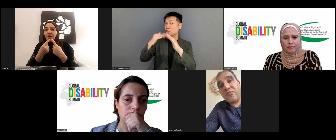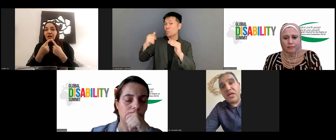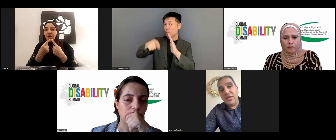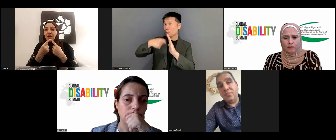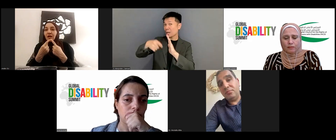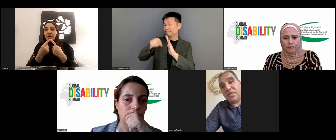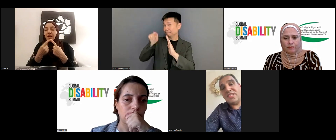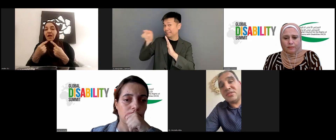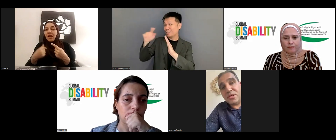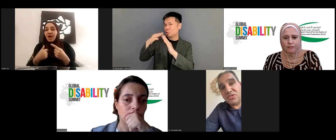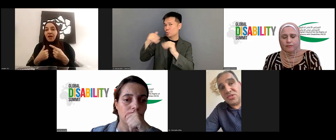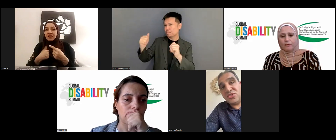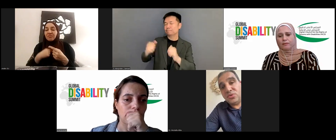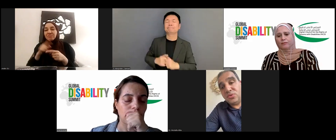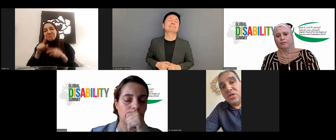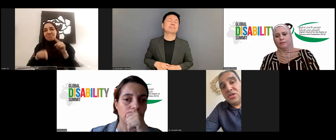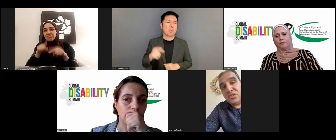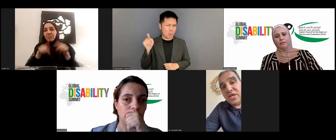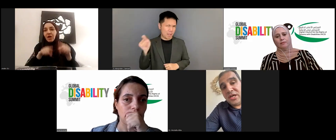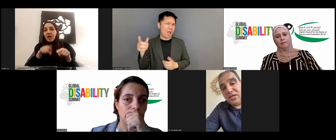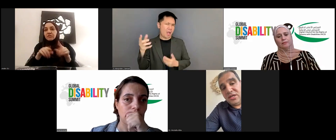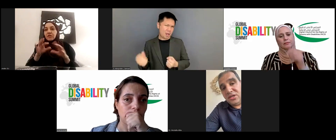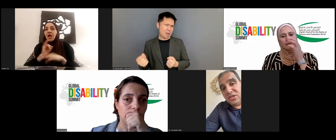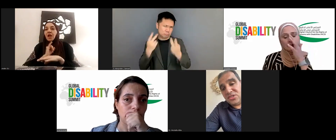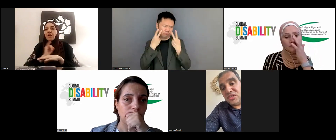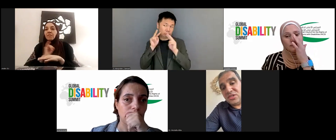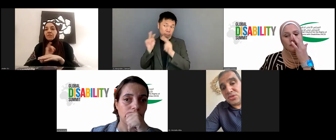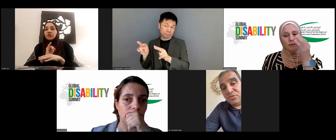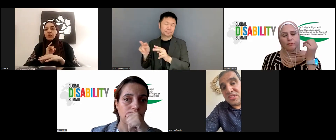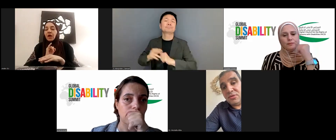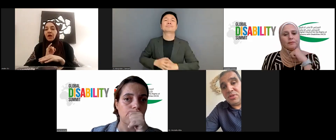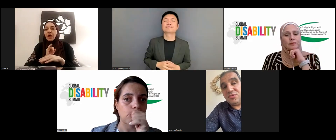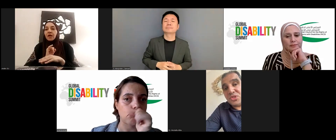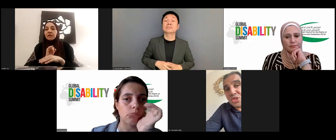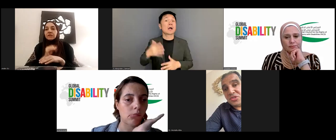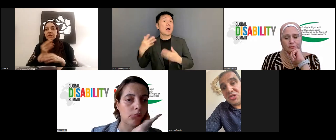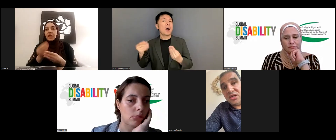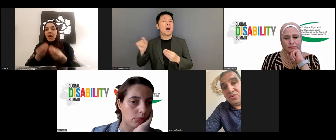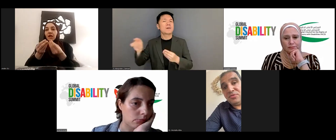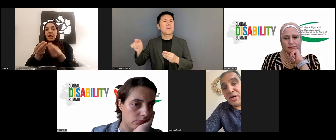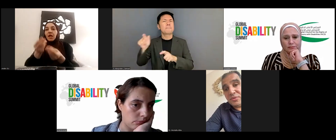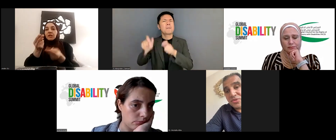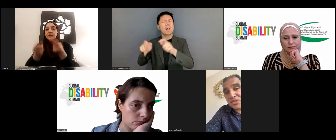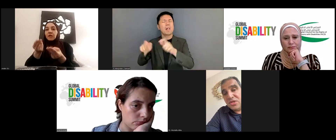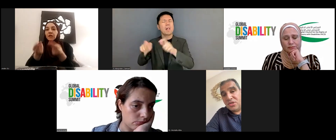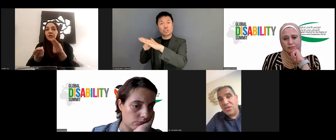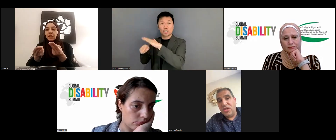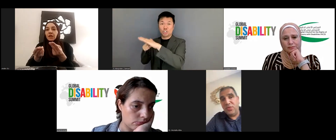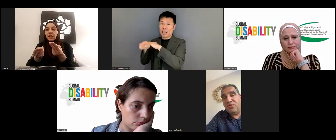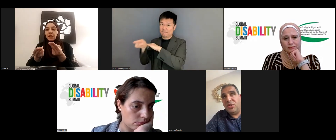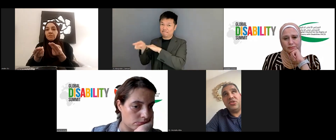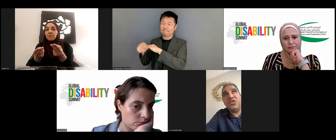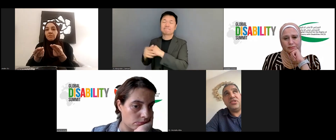some assessment to the status of disabled refugees, and we found